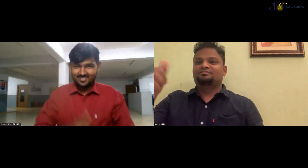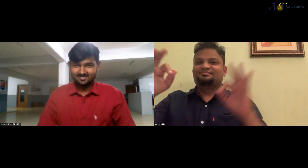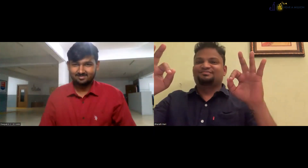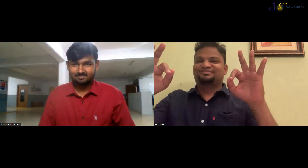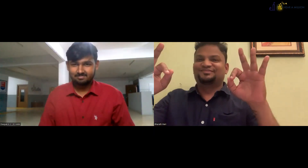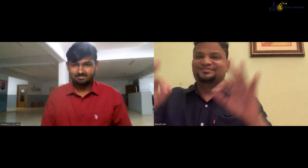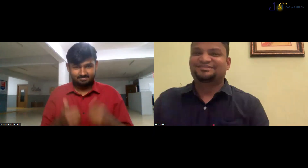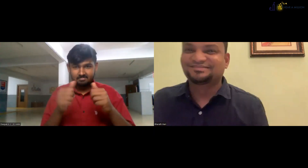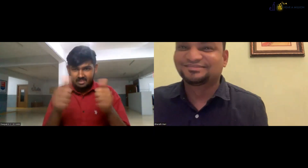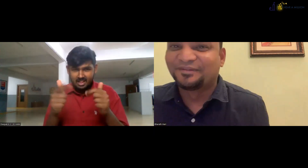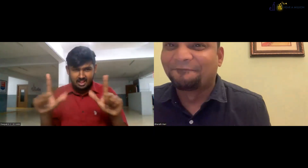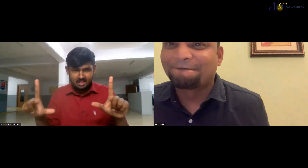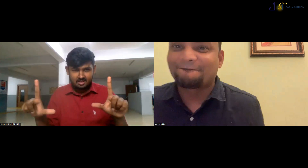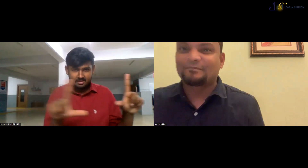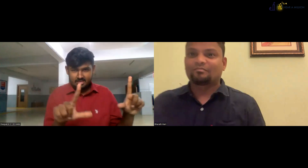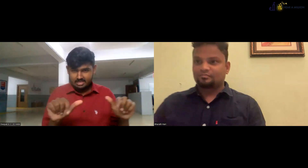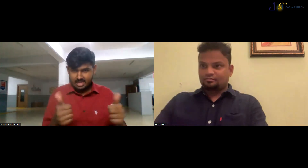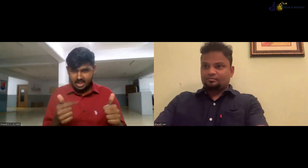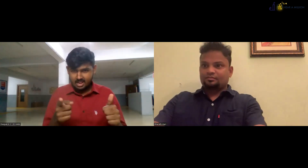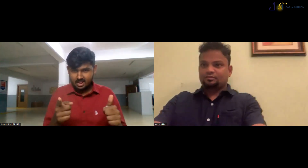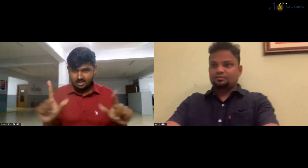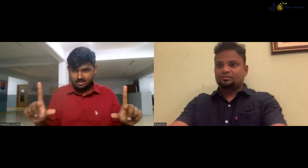Okay. Hi, Bharat. Hello.